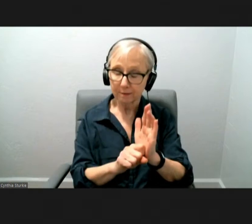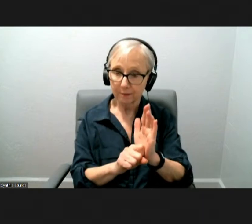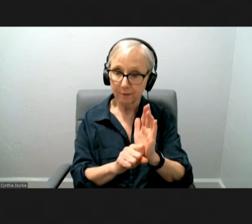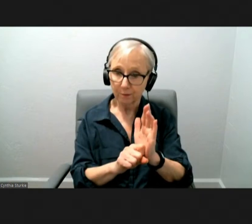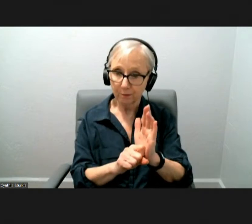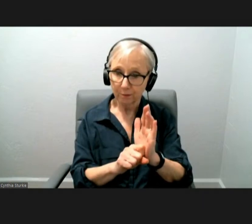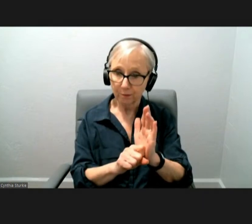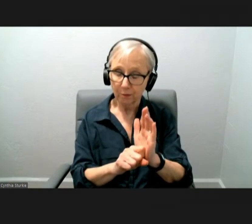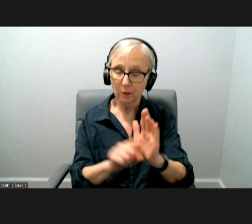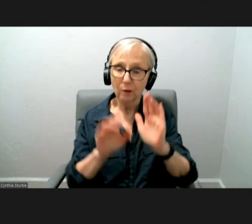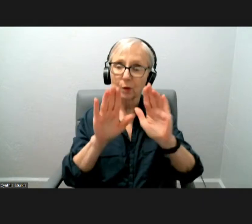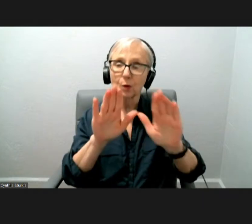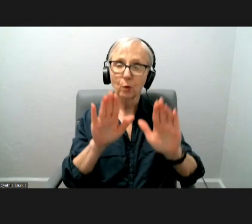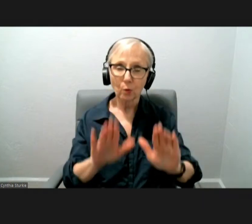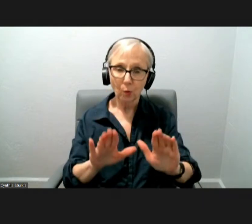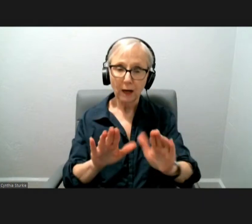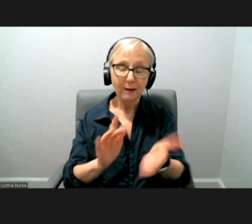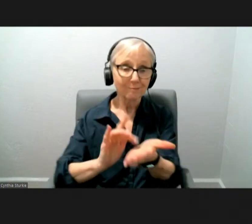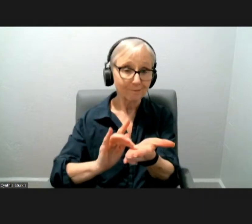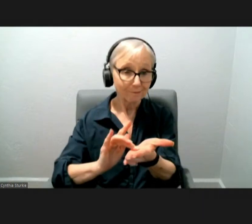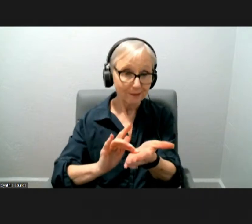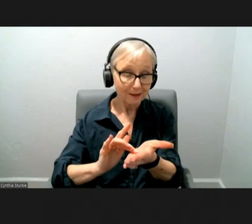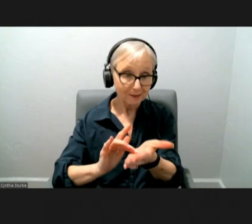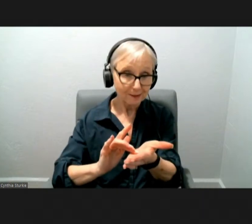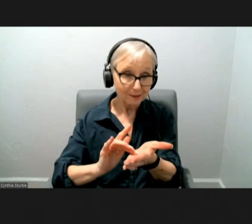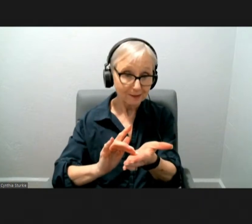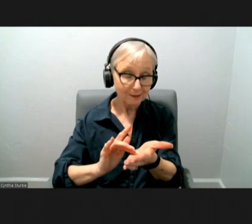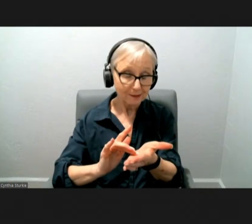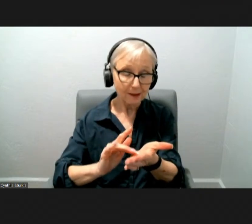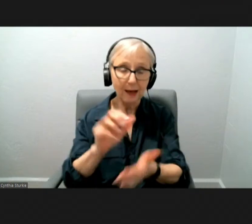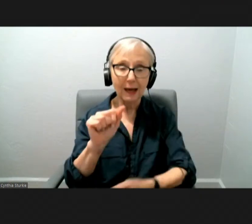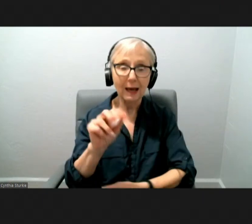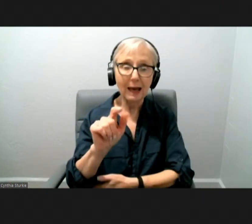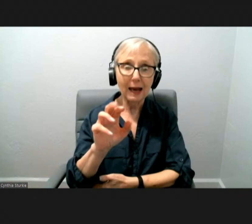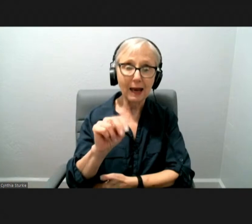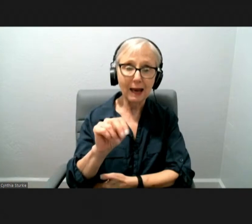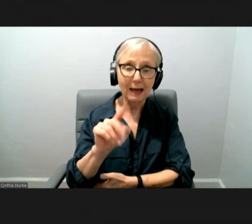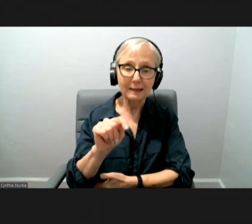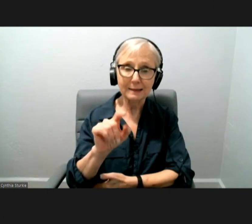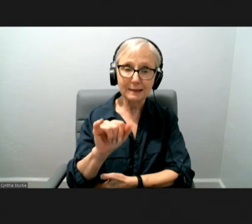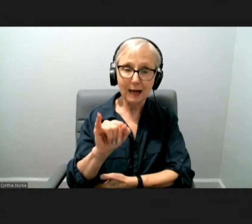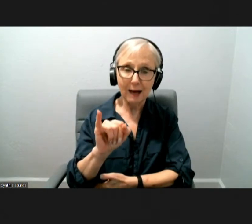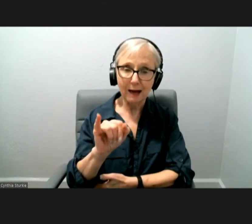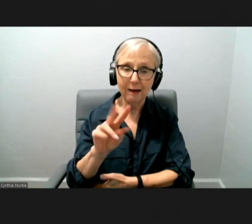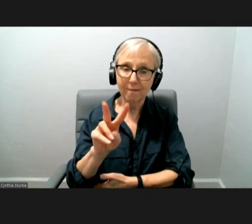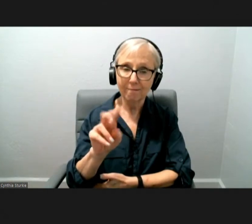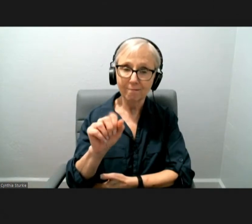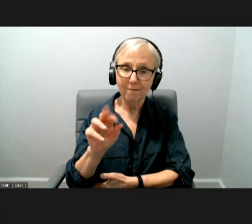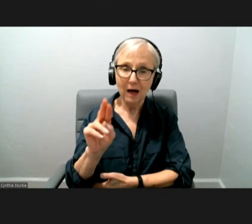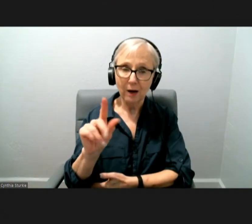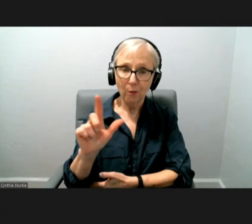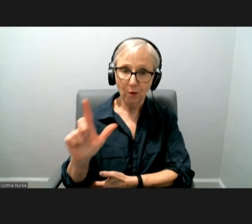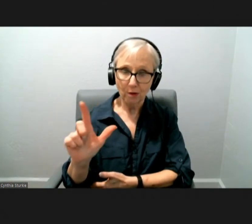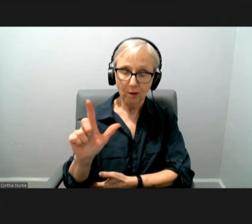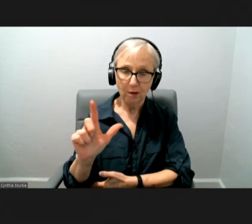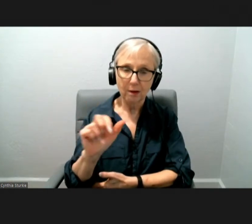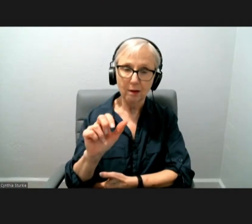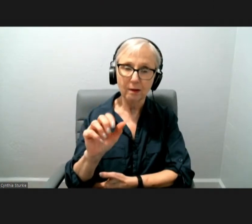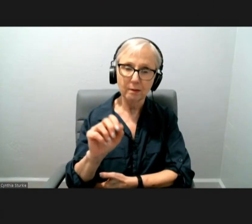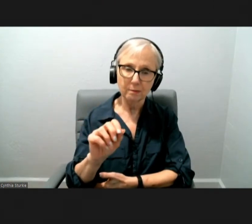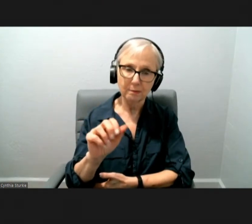There are great therapies available, antivirals and antibody treatments. And,